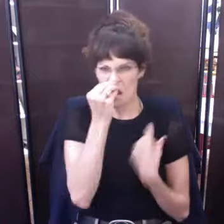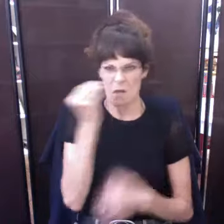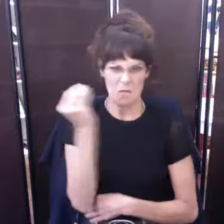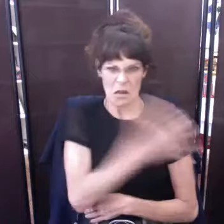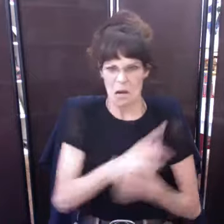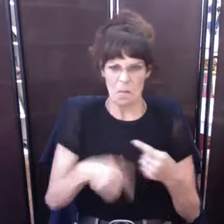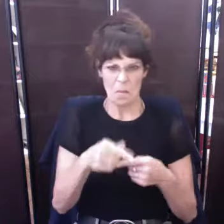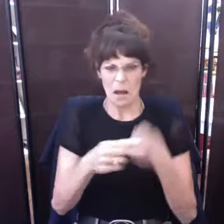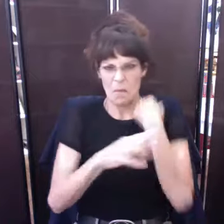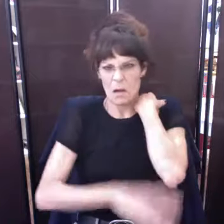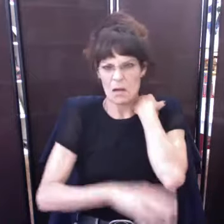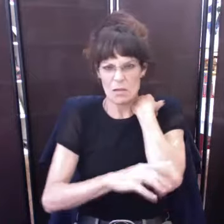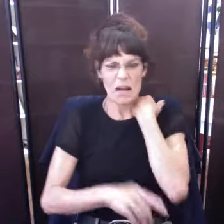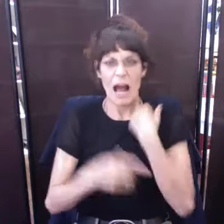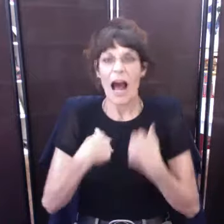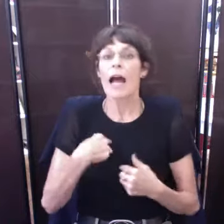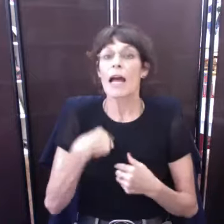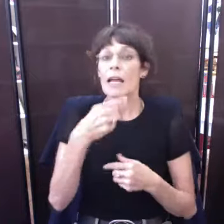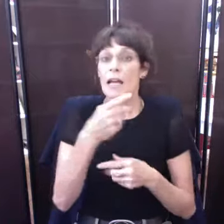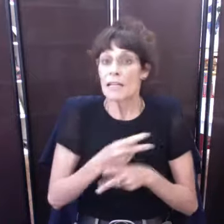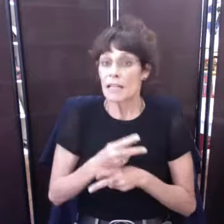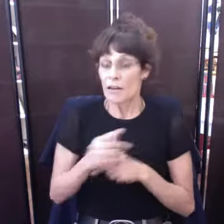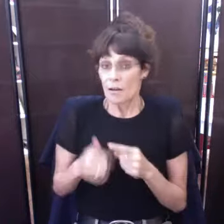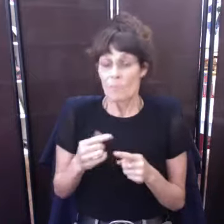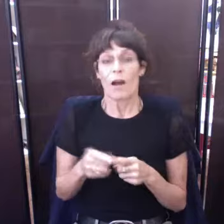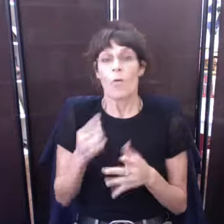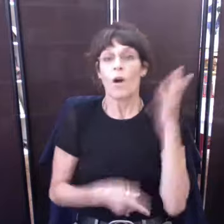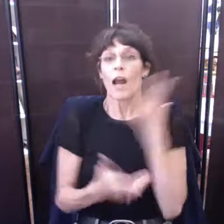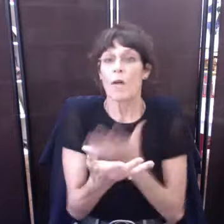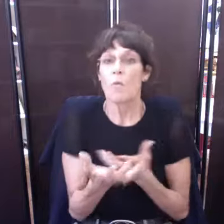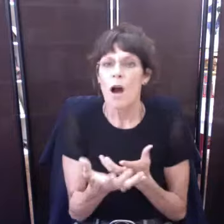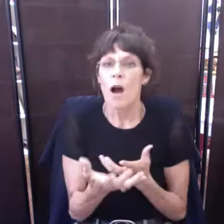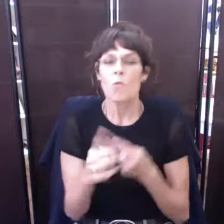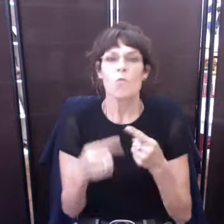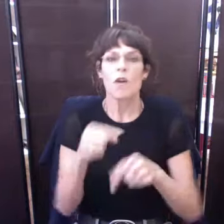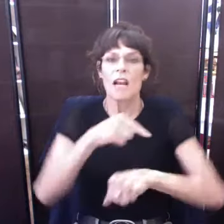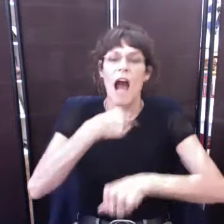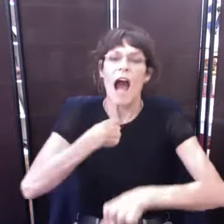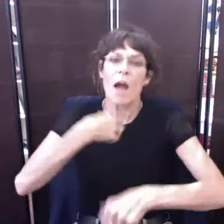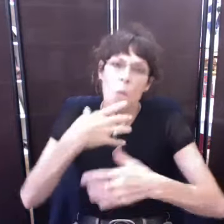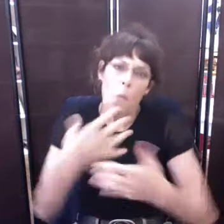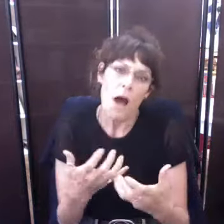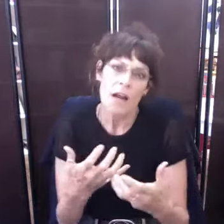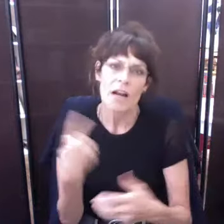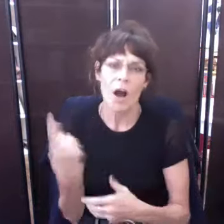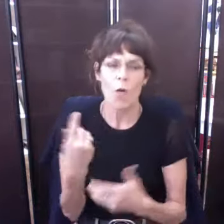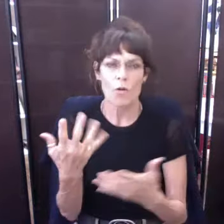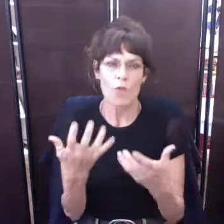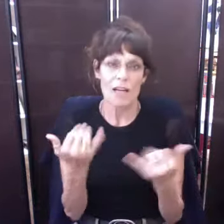I cared about was getting what I wanted when I wanted it, and I always wanted it now. And then on top of that, I want what you have because I hate